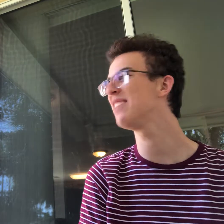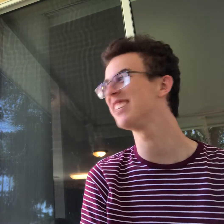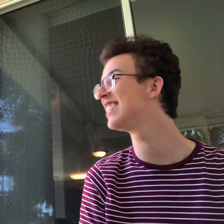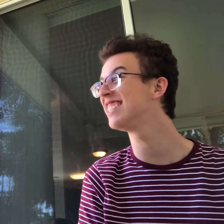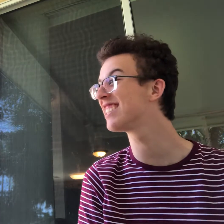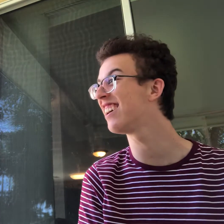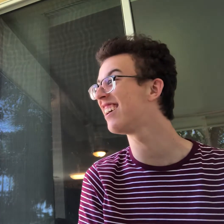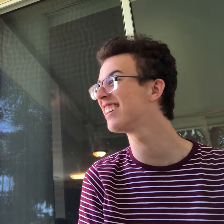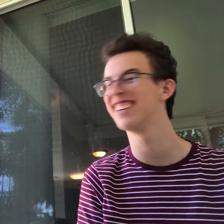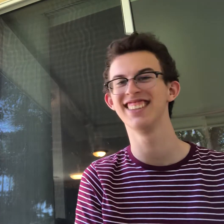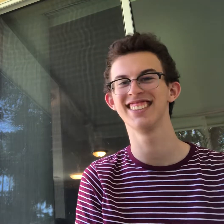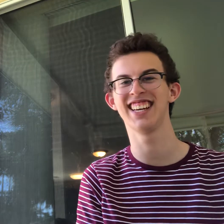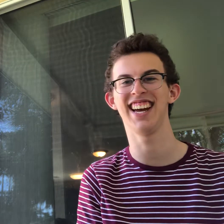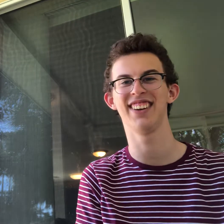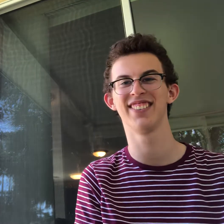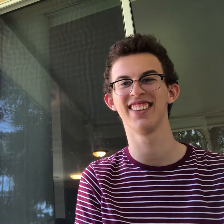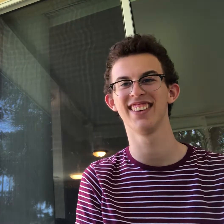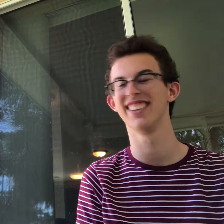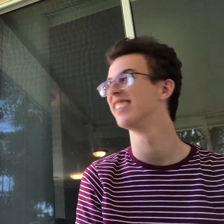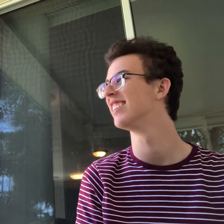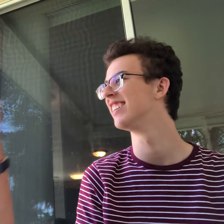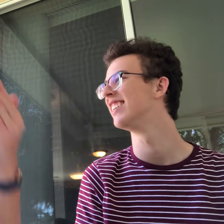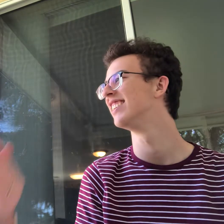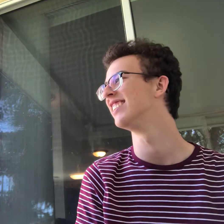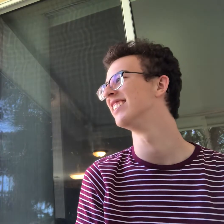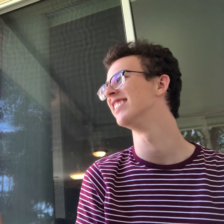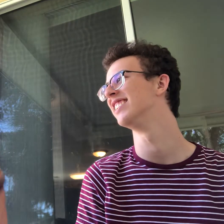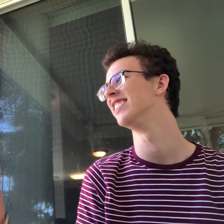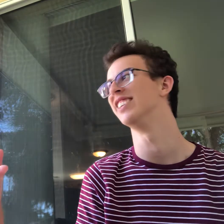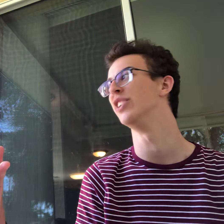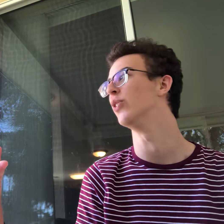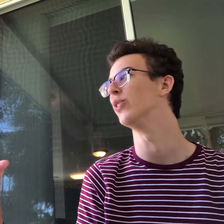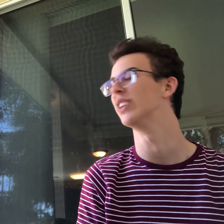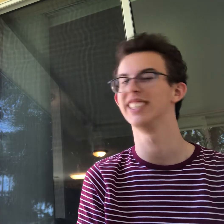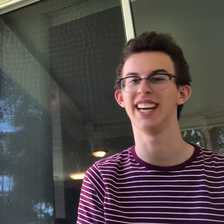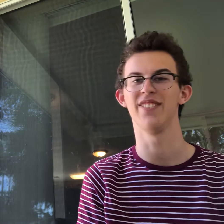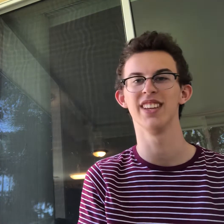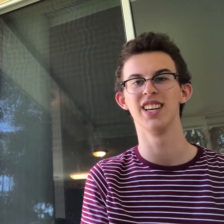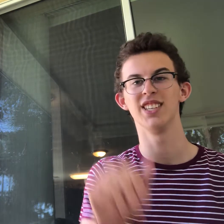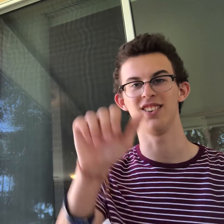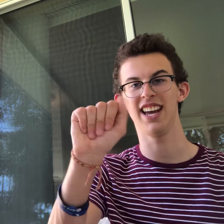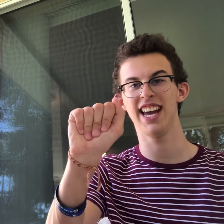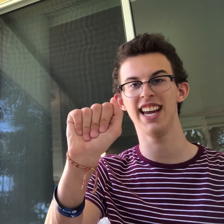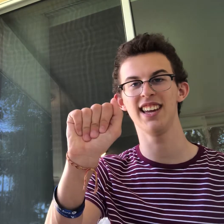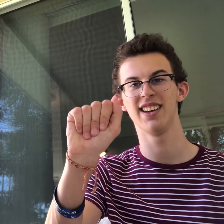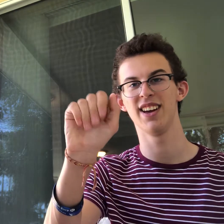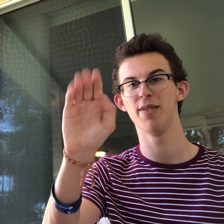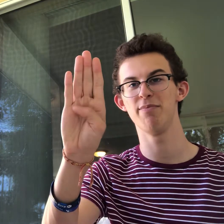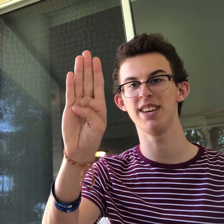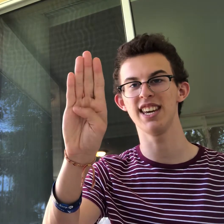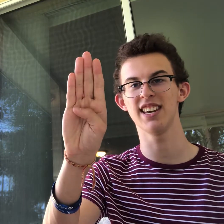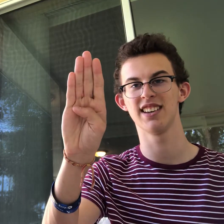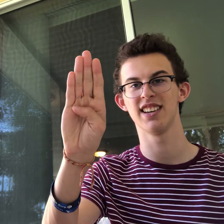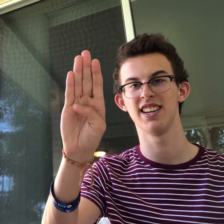ABC song? No, we're just going to say the Okay. ABCs because you probably don't do it at the speed of the No. song. Okay. Yeah. So A, B,